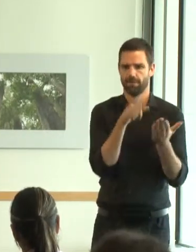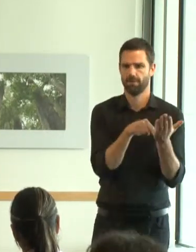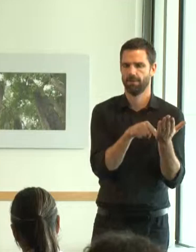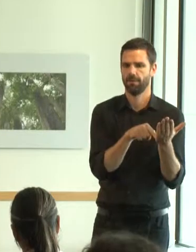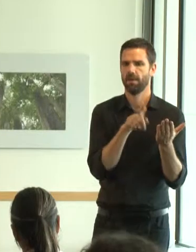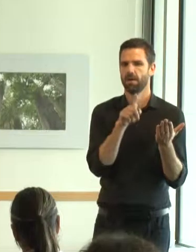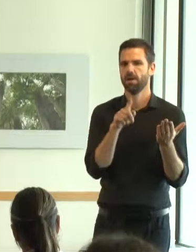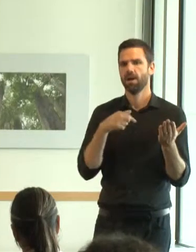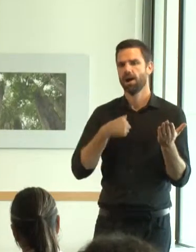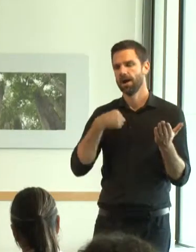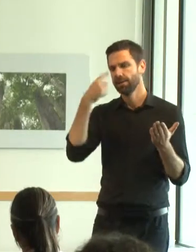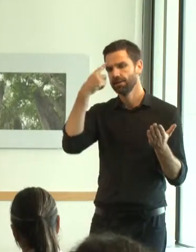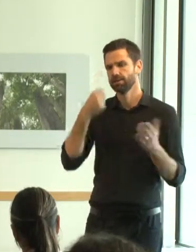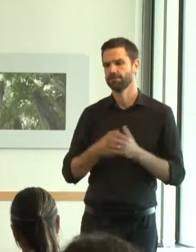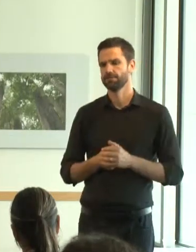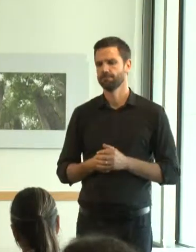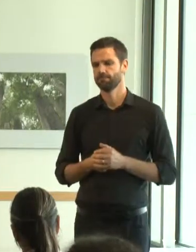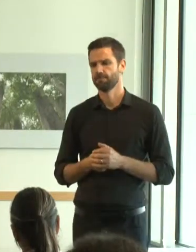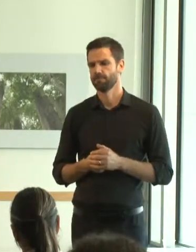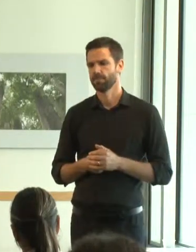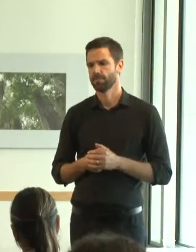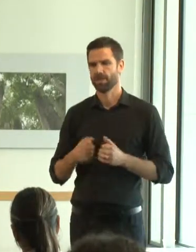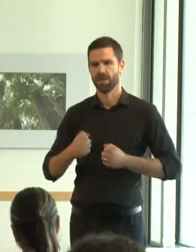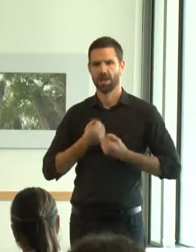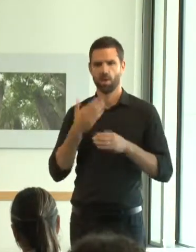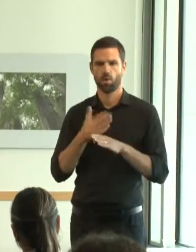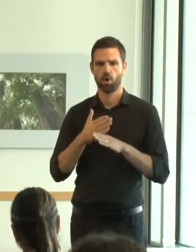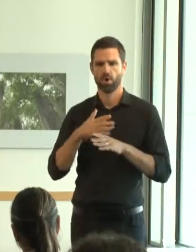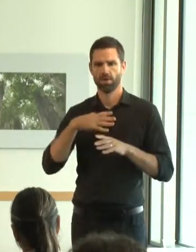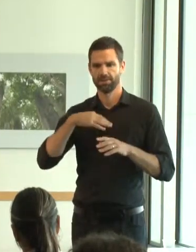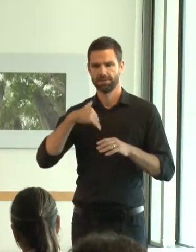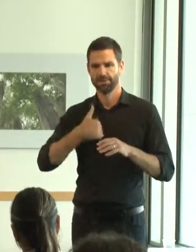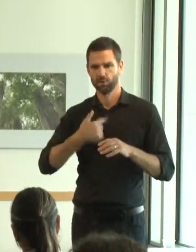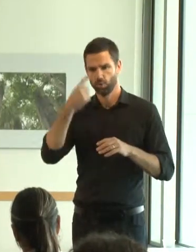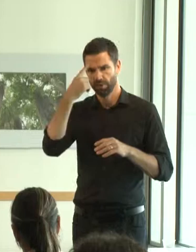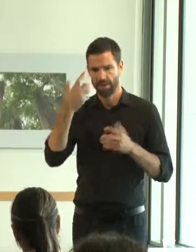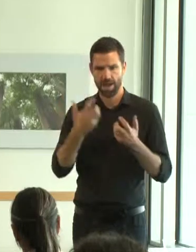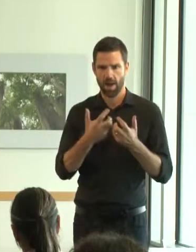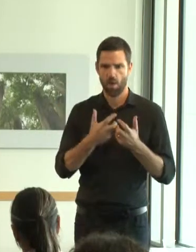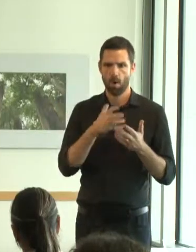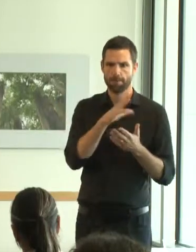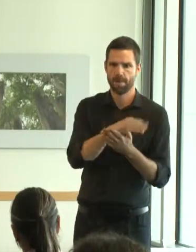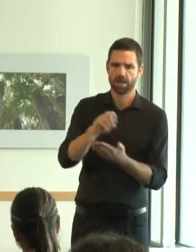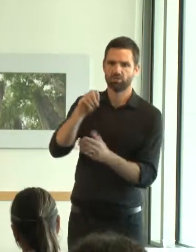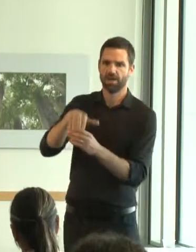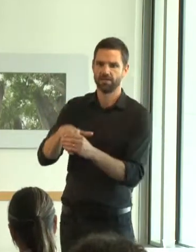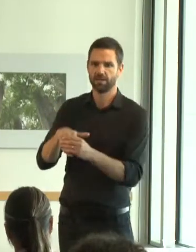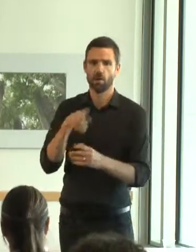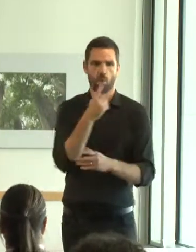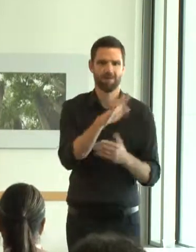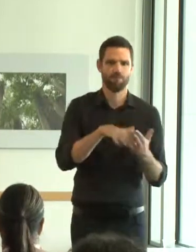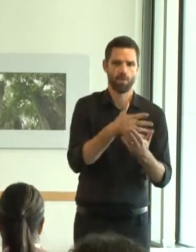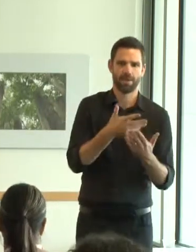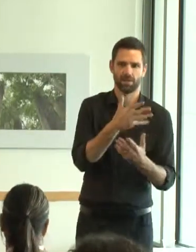I'm kind of that belief that any of this kind of work needs to be kind of looked at as in how to migrate from one format to another, be that